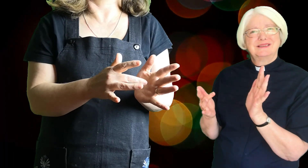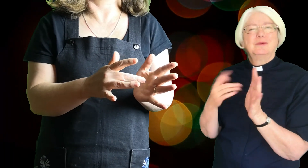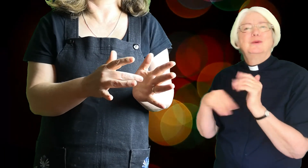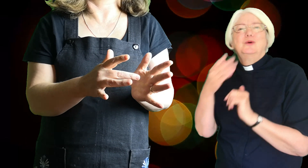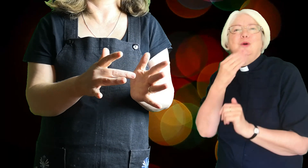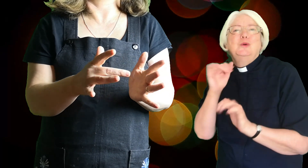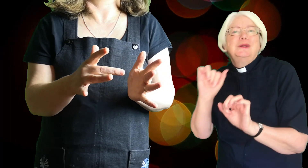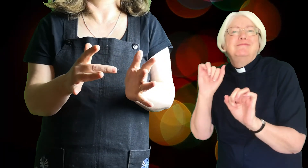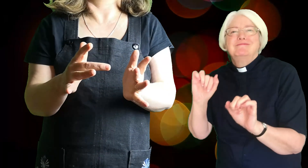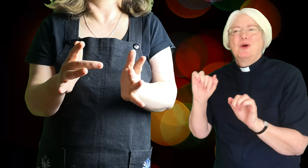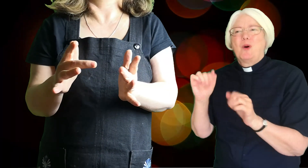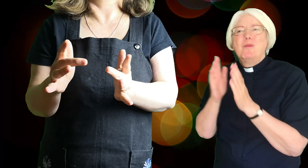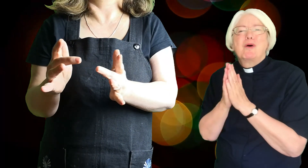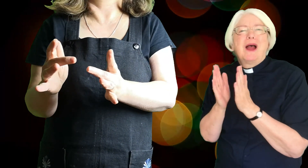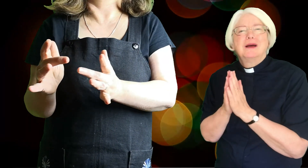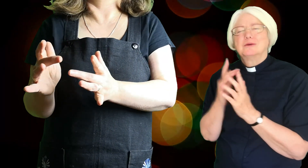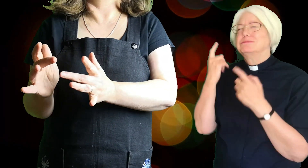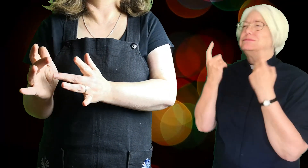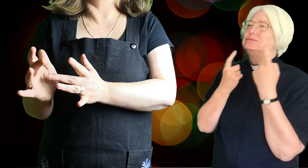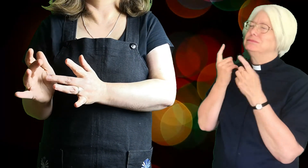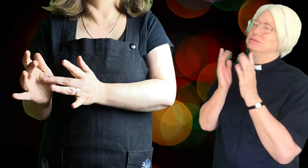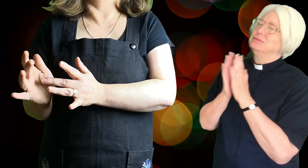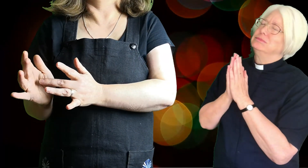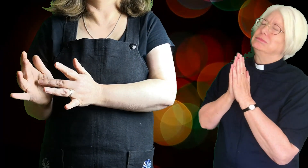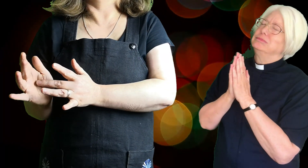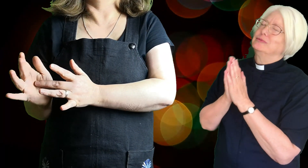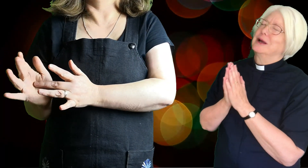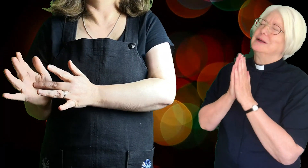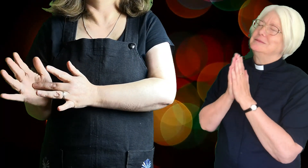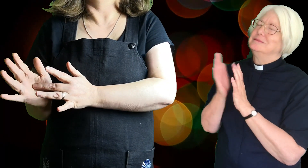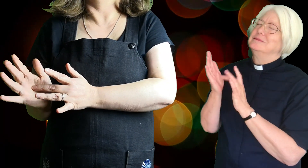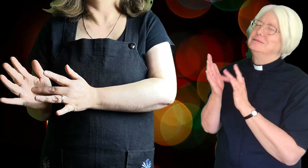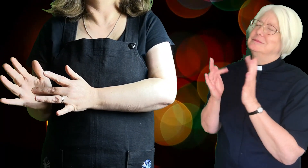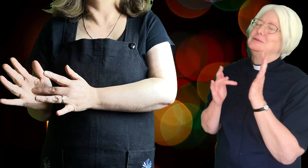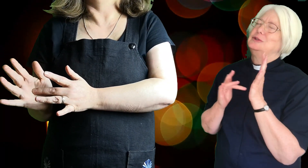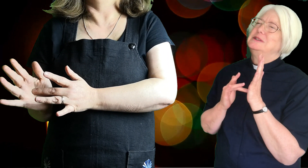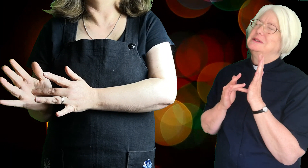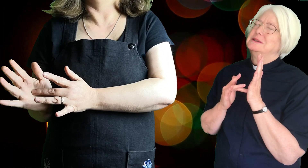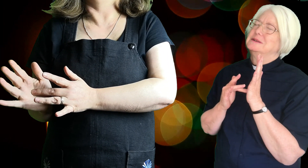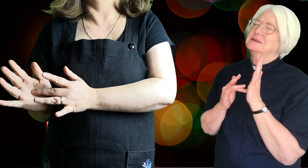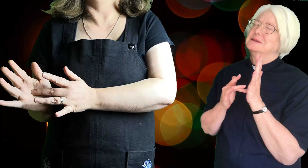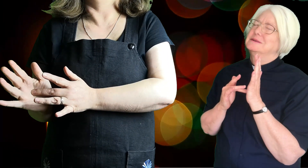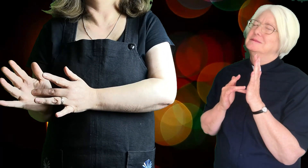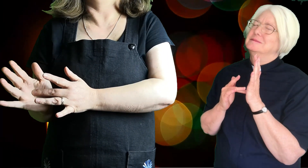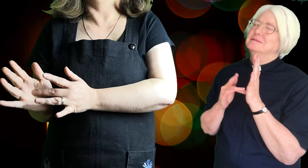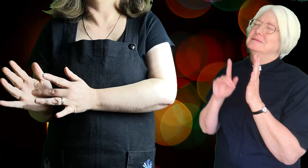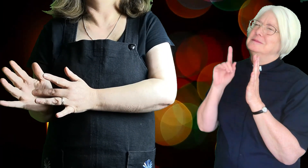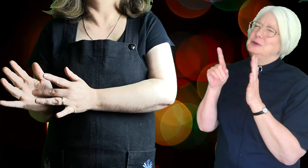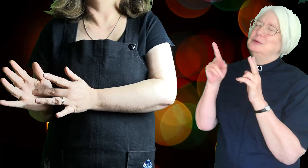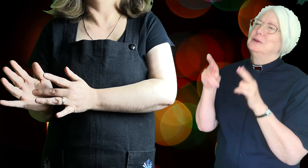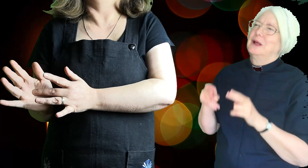each hand against the palm of the opposite hand. You could use the sign in your own prayer time as